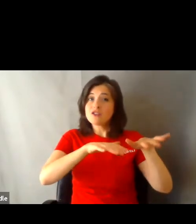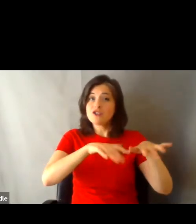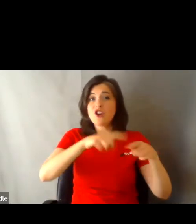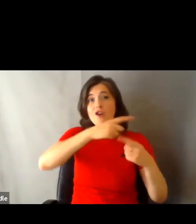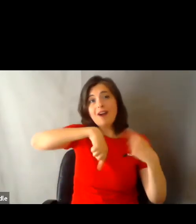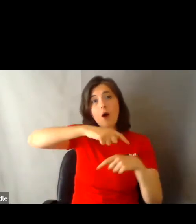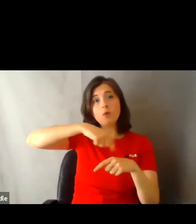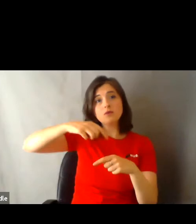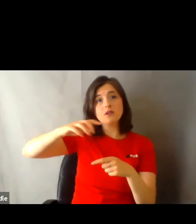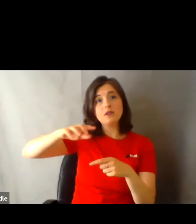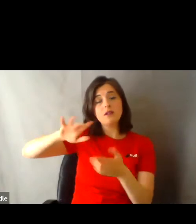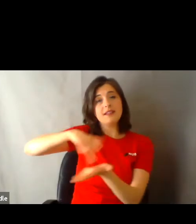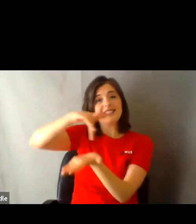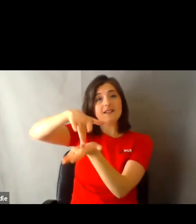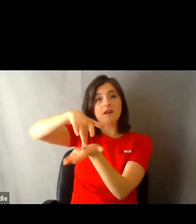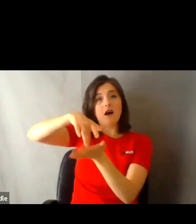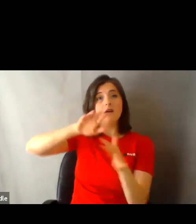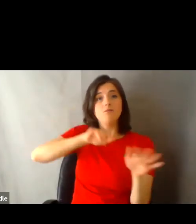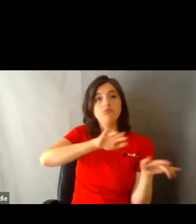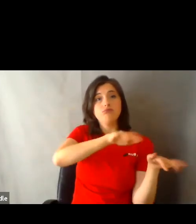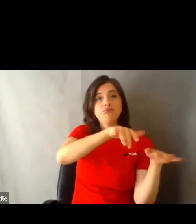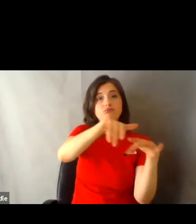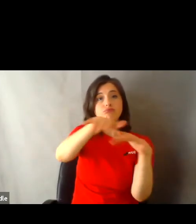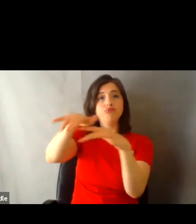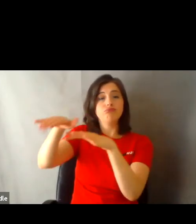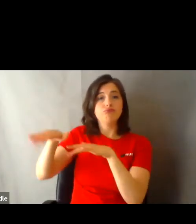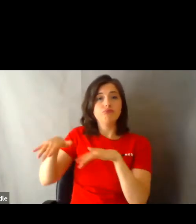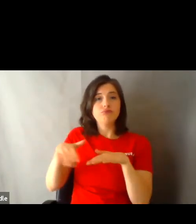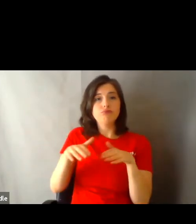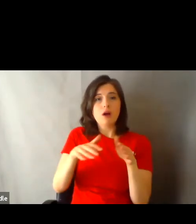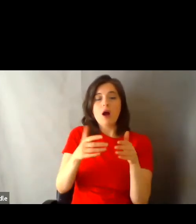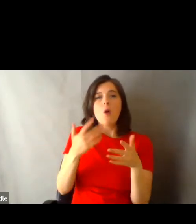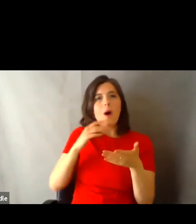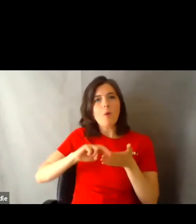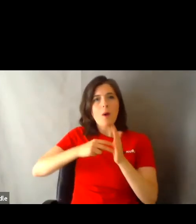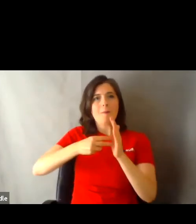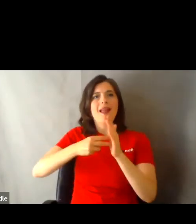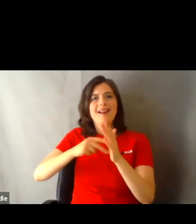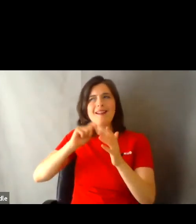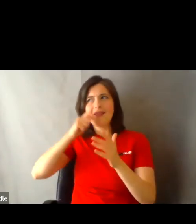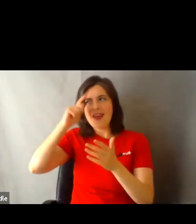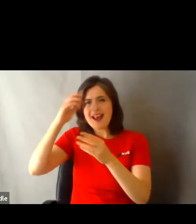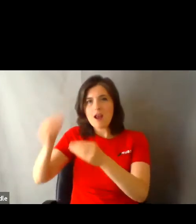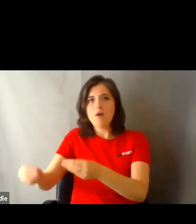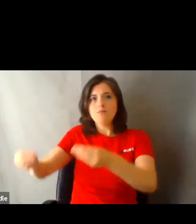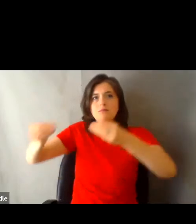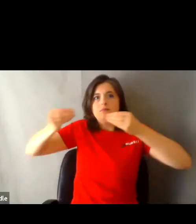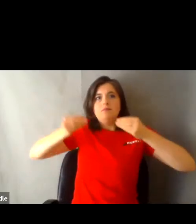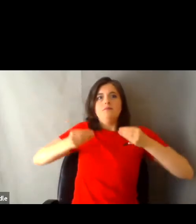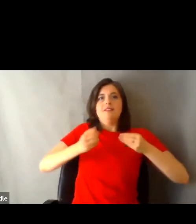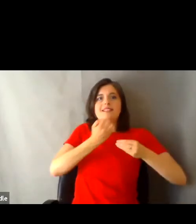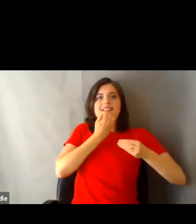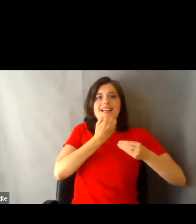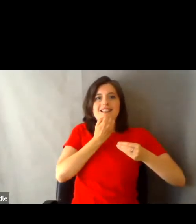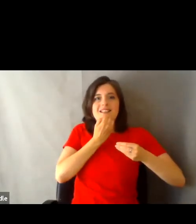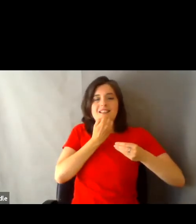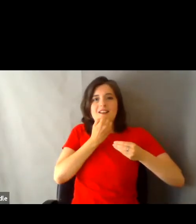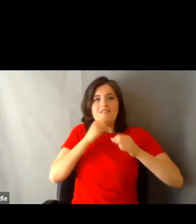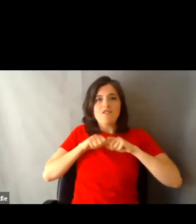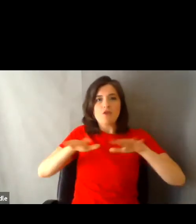And in the meantime, they brought the date forward for the rollout. So we called